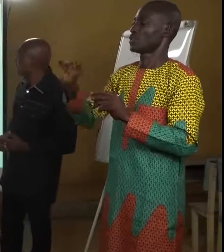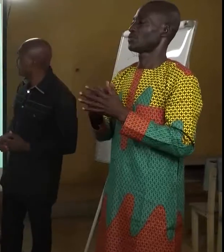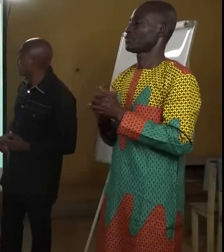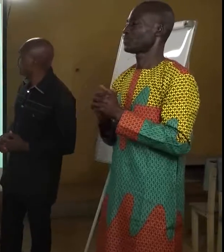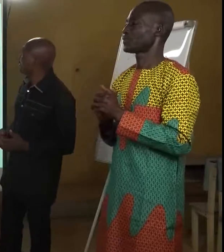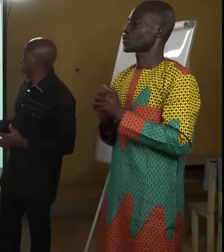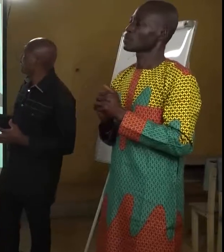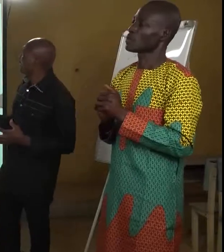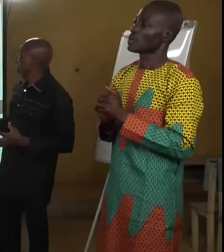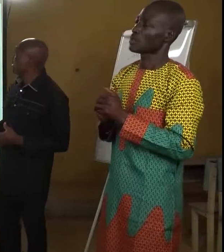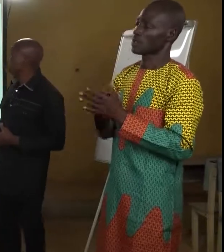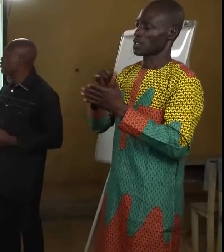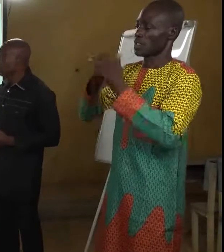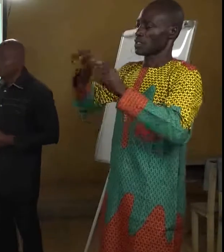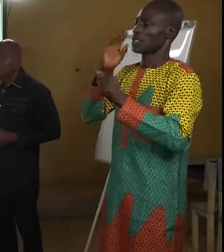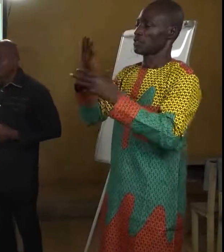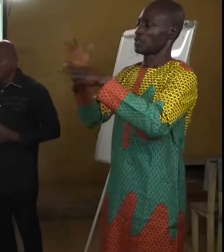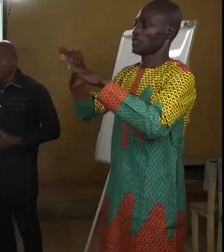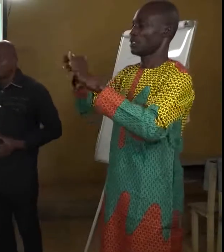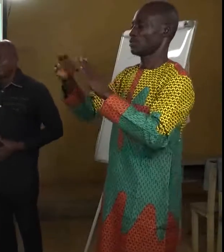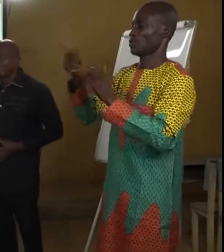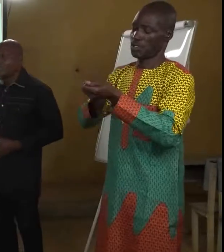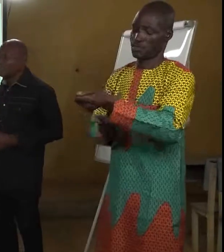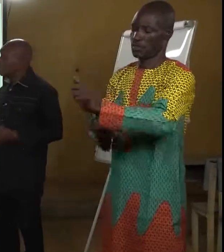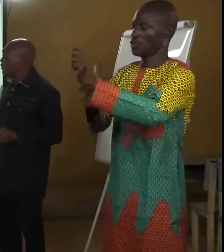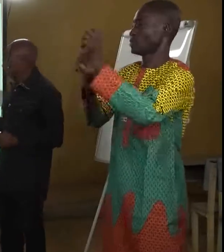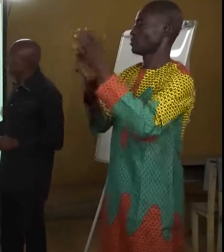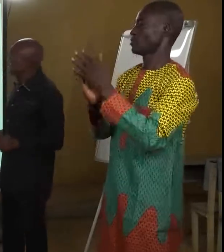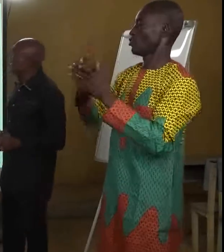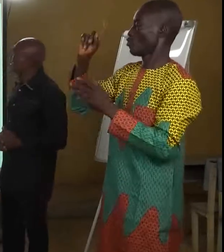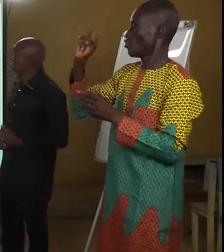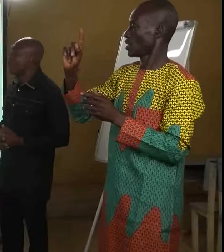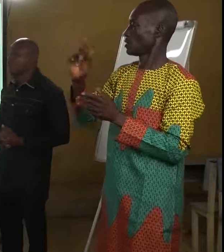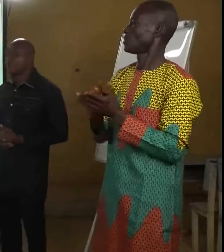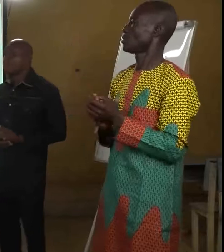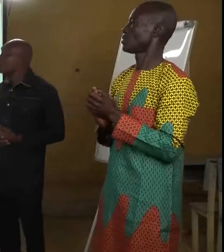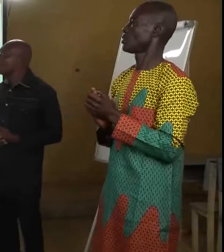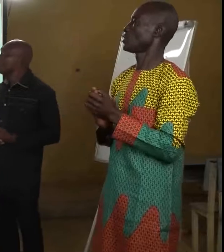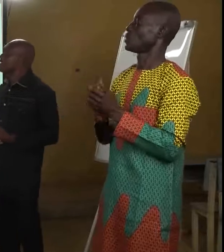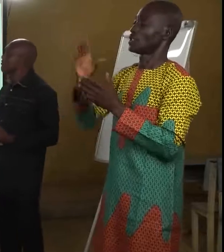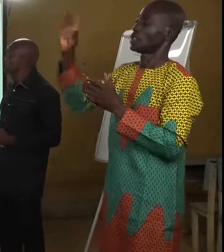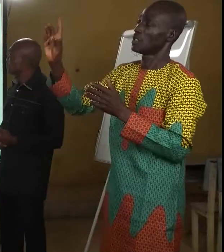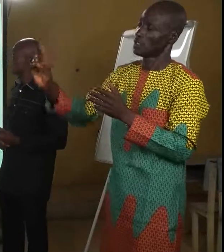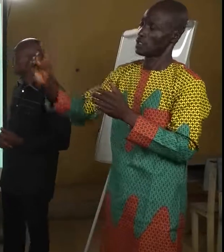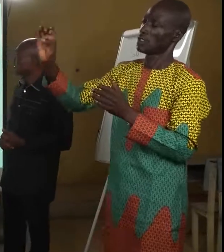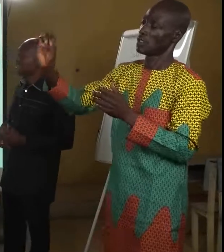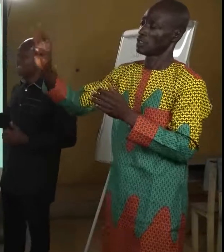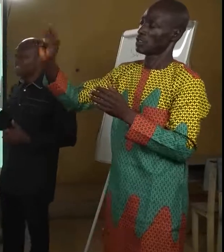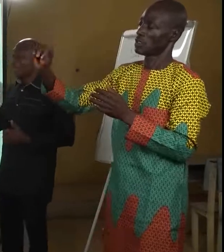Persistent inflation can be divided into the following. One is demand pull